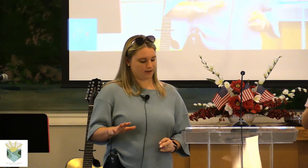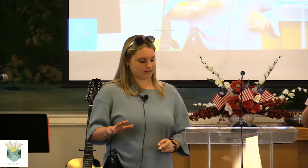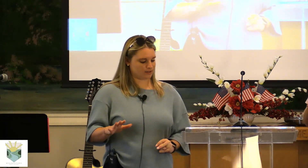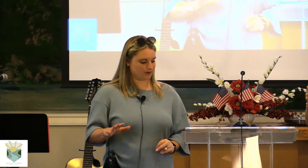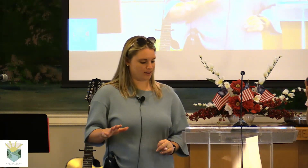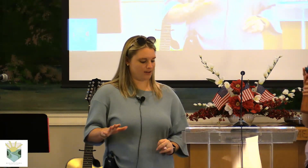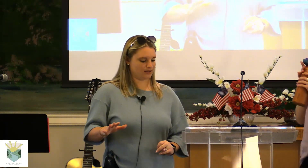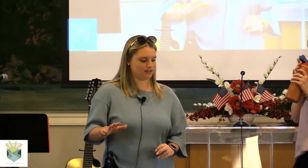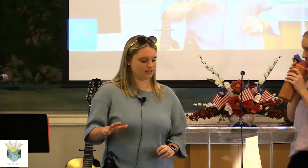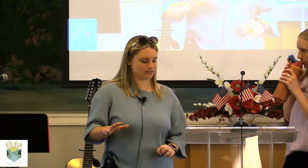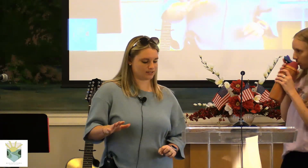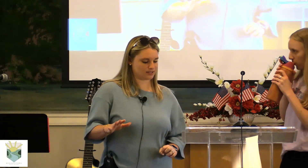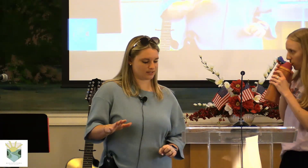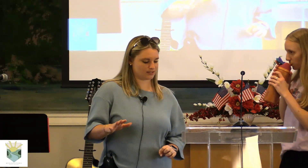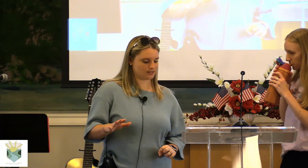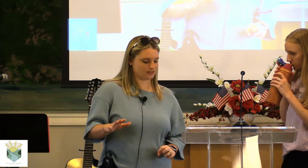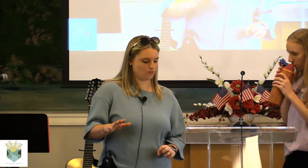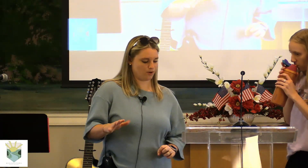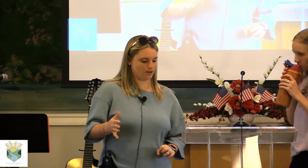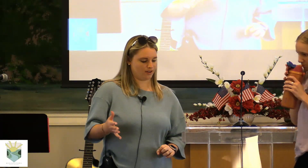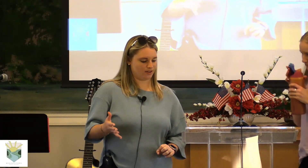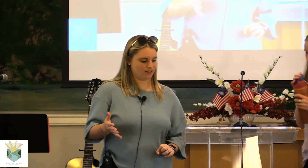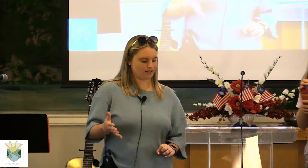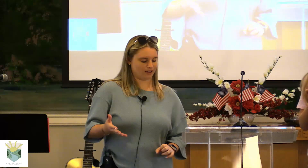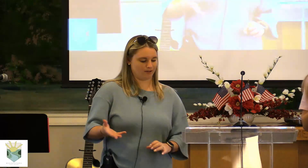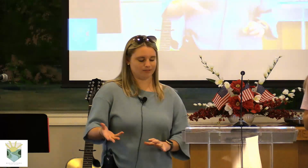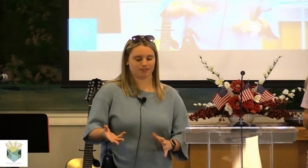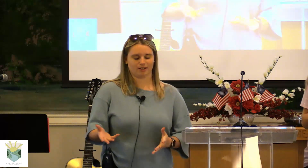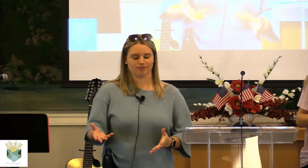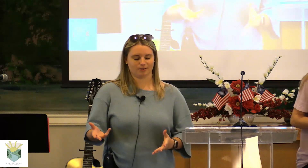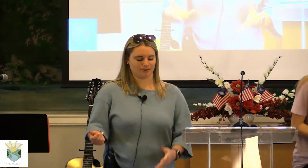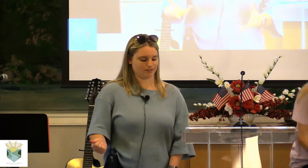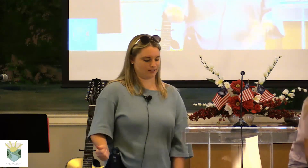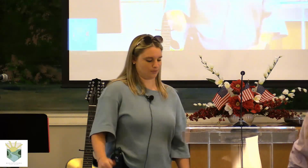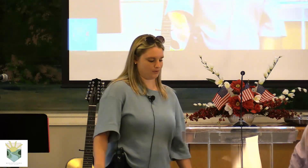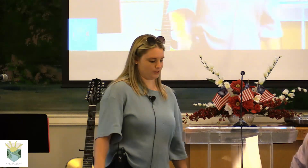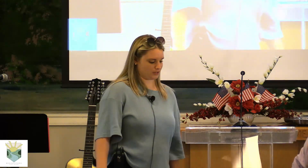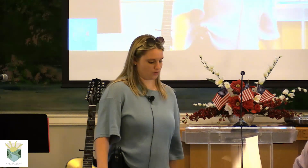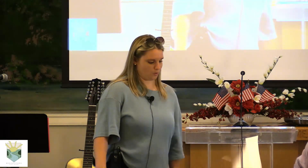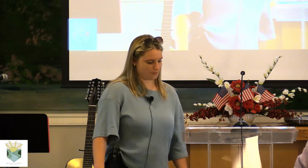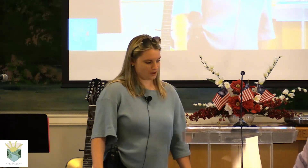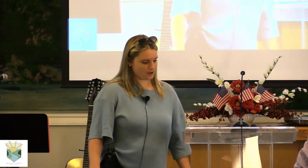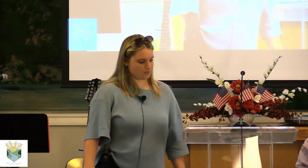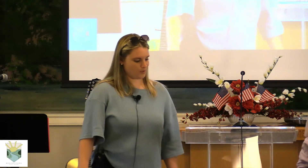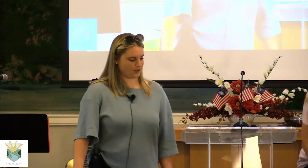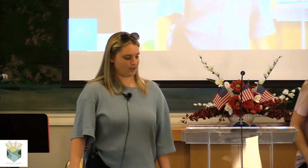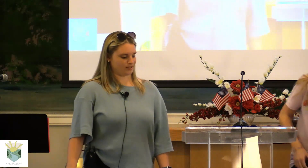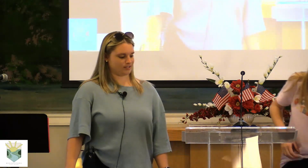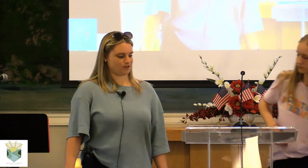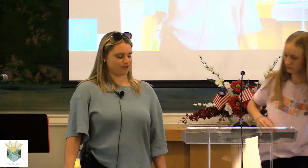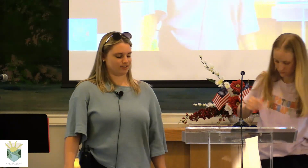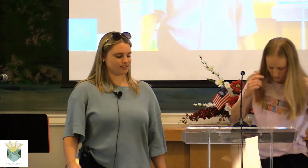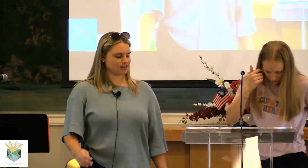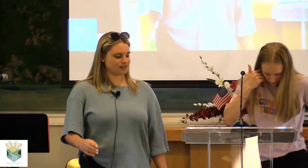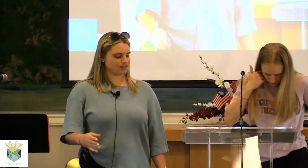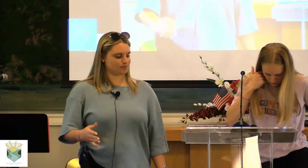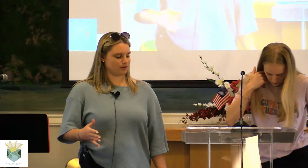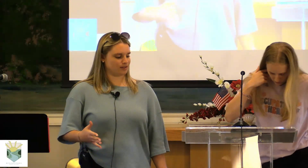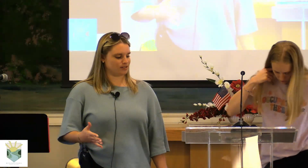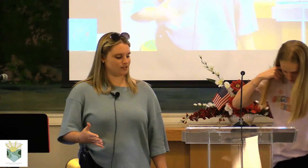the way it is, what, I don't know, just kind of explains it a little bit, which is kind of cool. But so this is going to explain to you